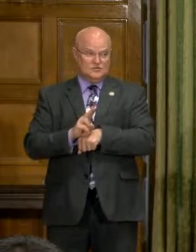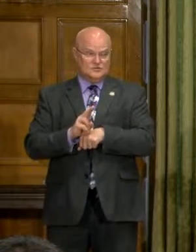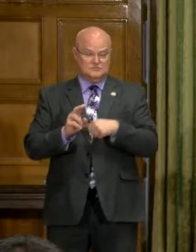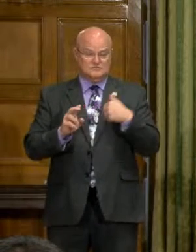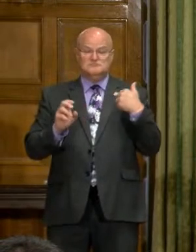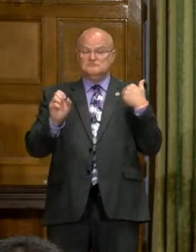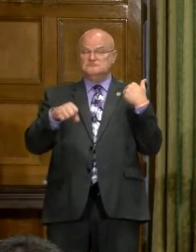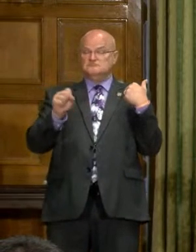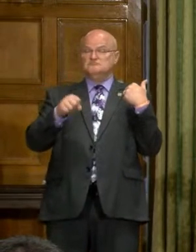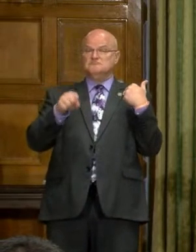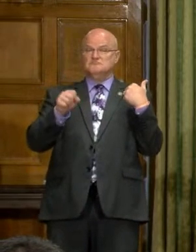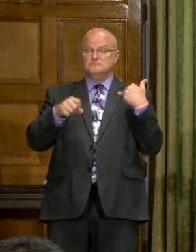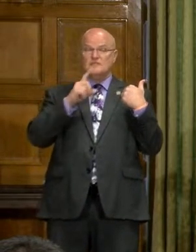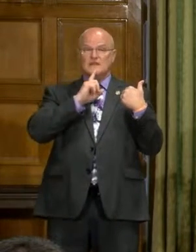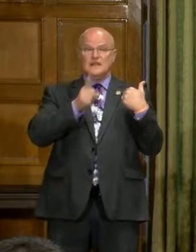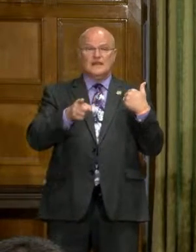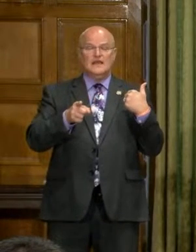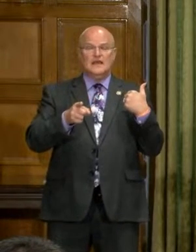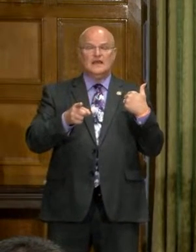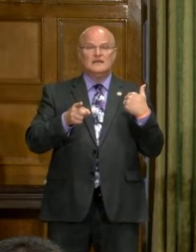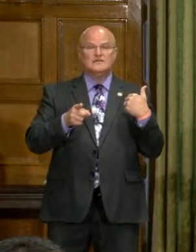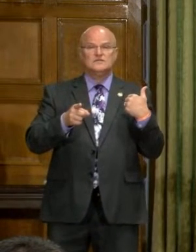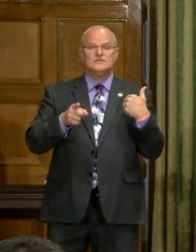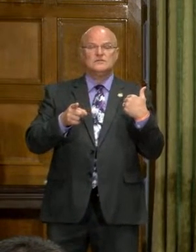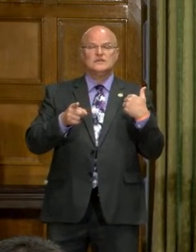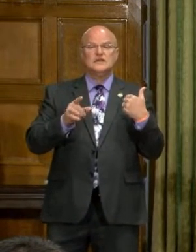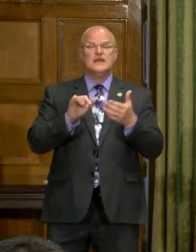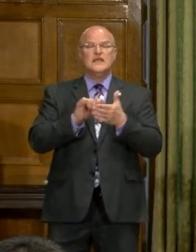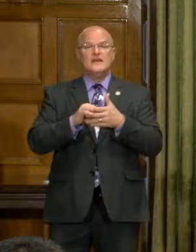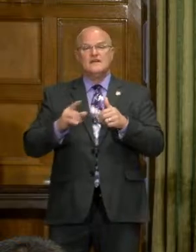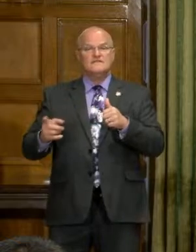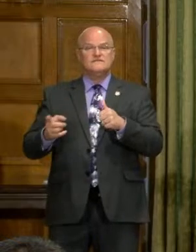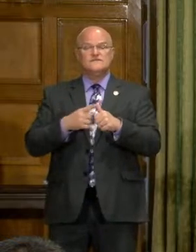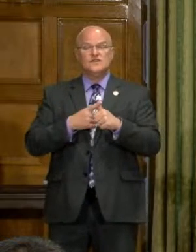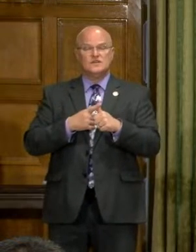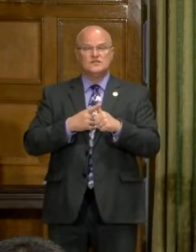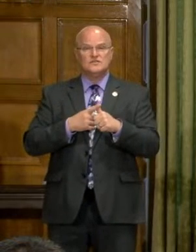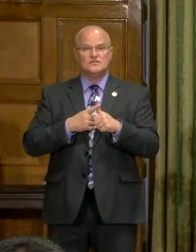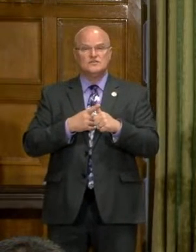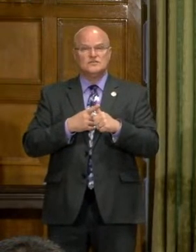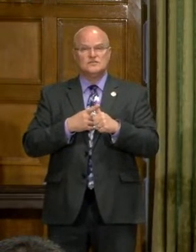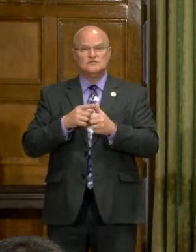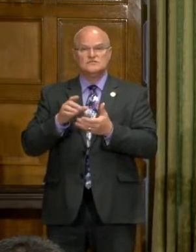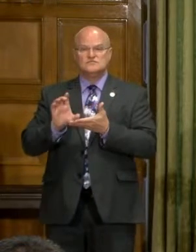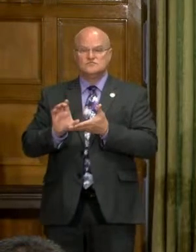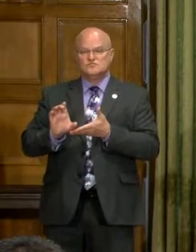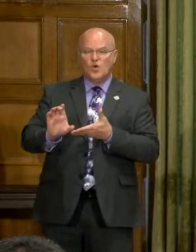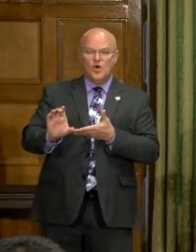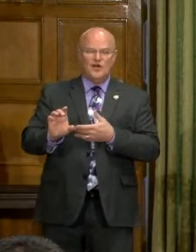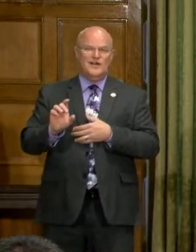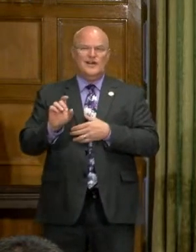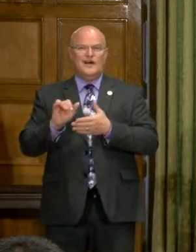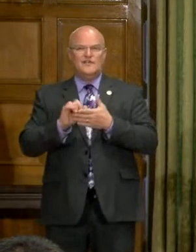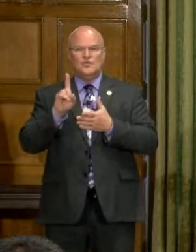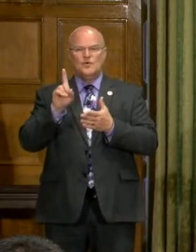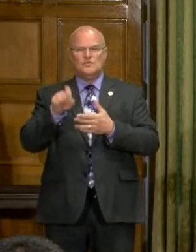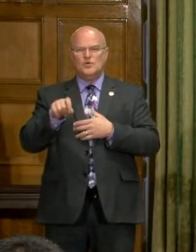federal government for that? Yes, actually, the first tranche of